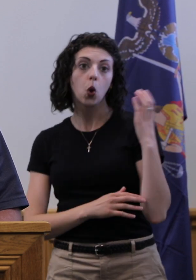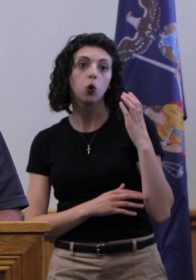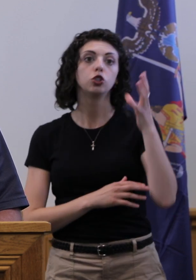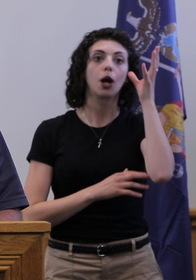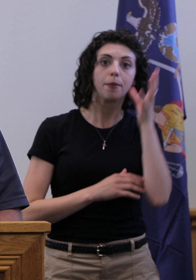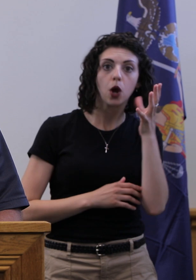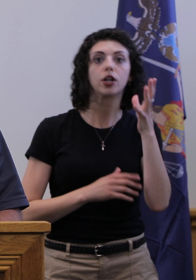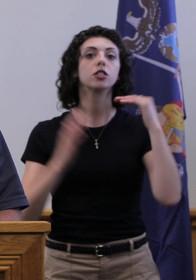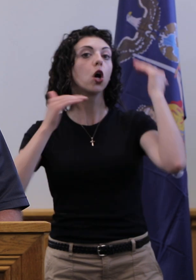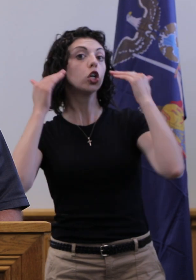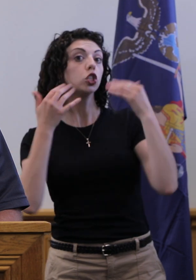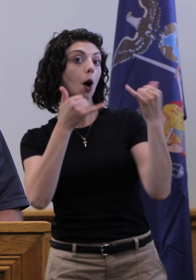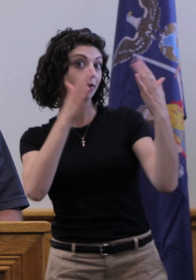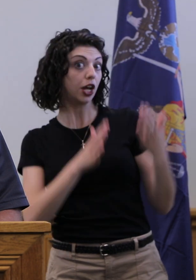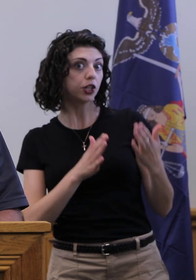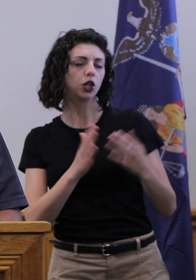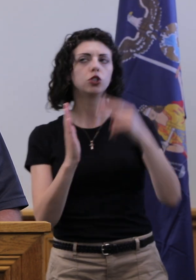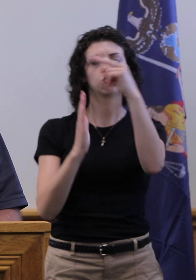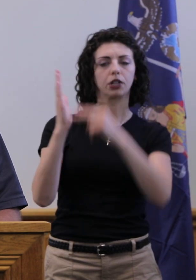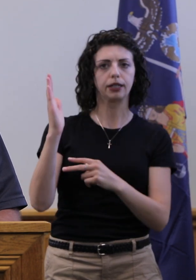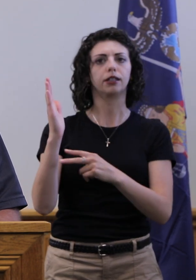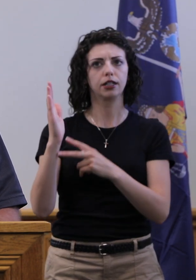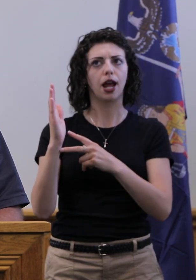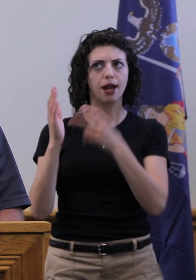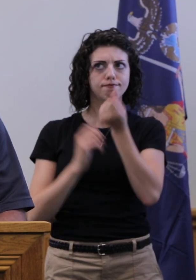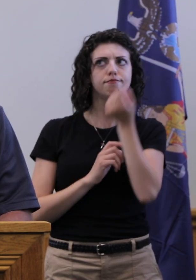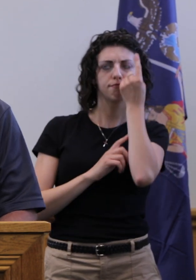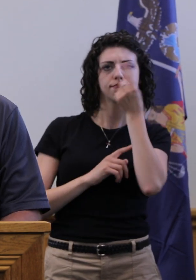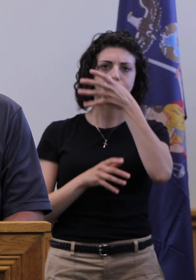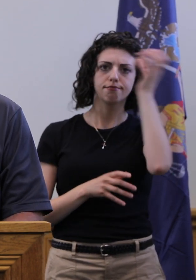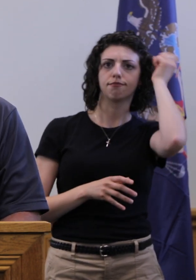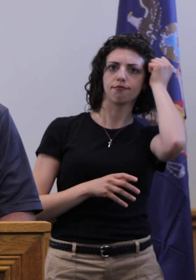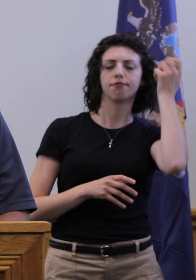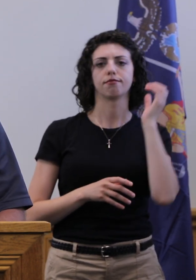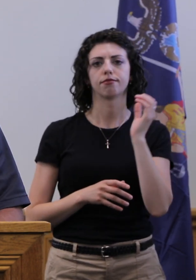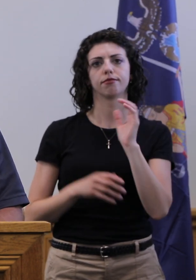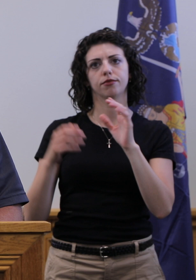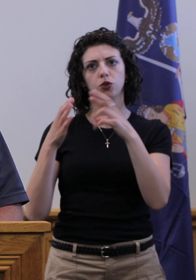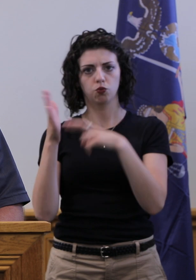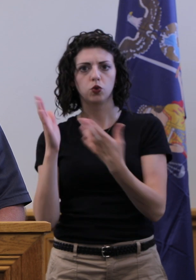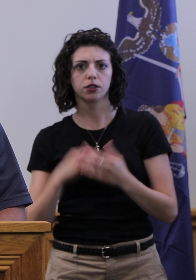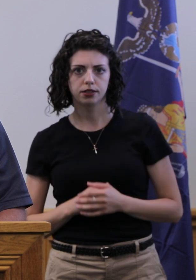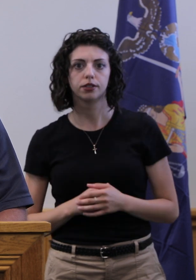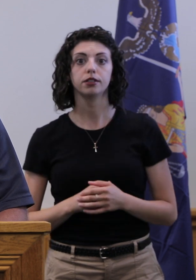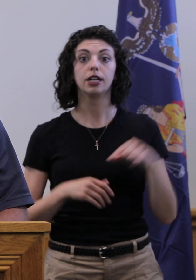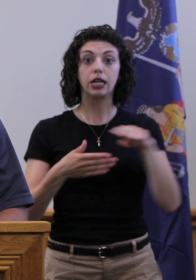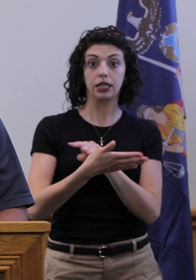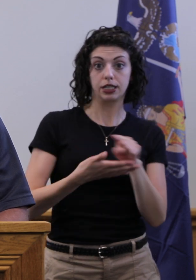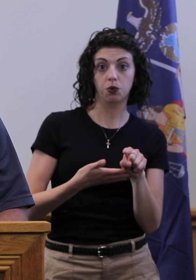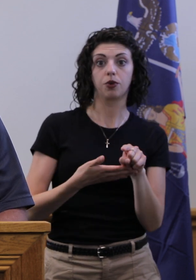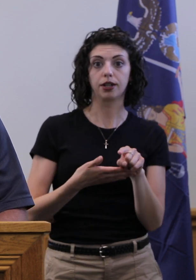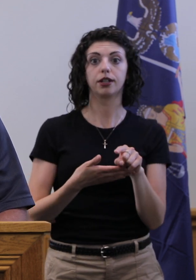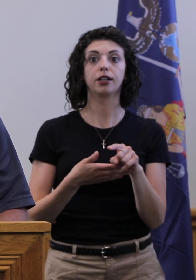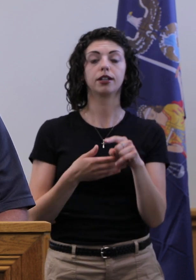to read the guidelines and become familiar with them. This week, the state data experts are looking at our regional data to